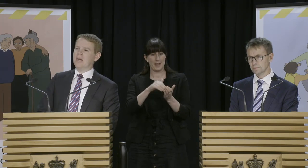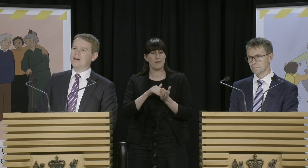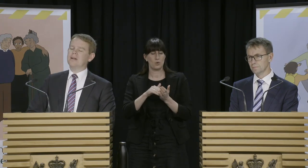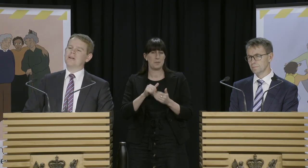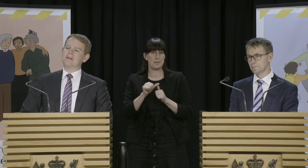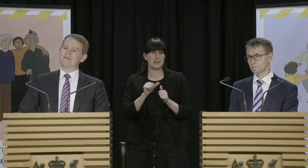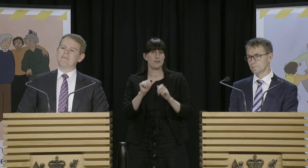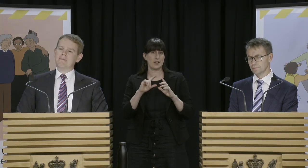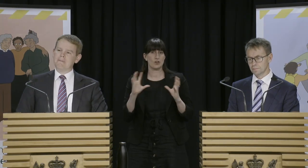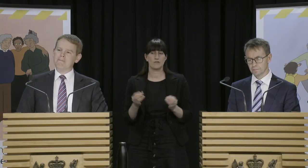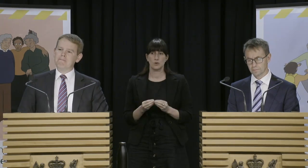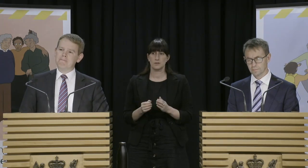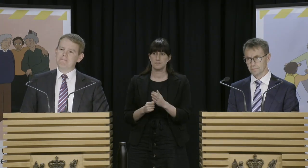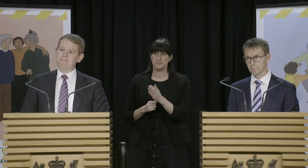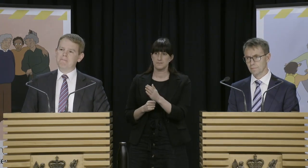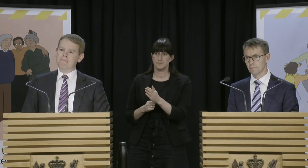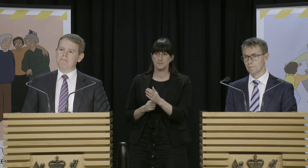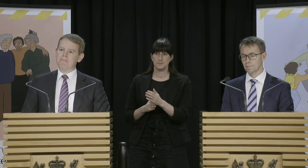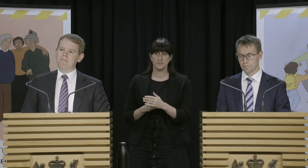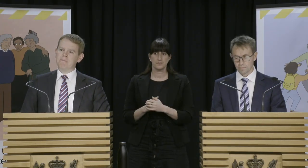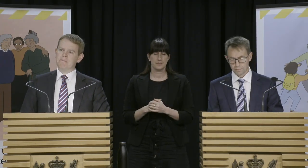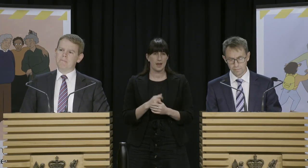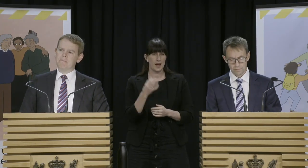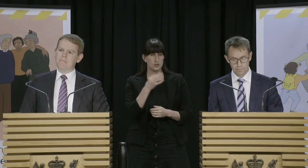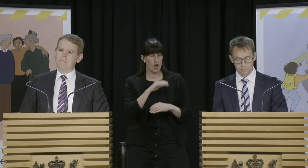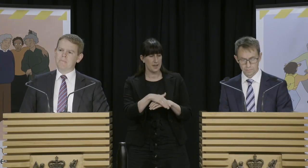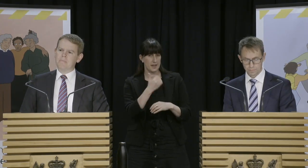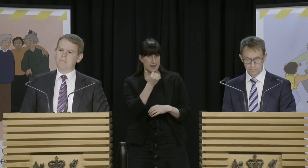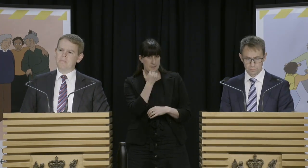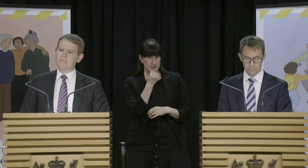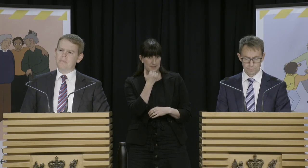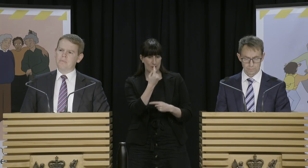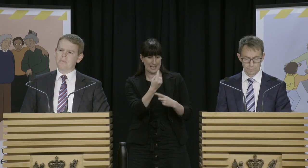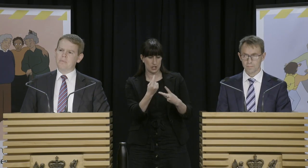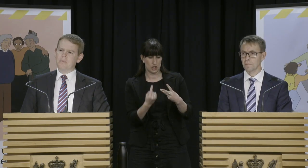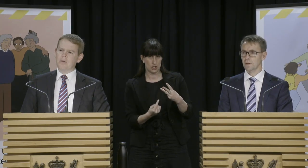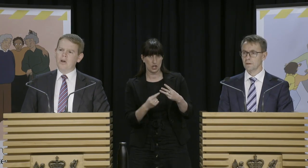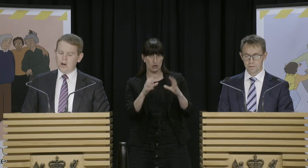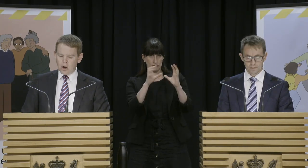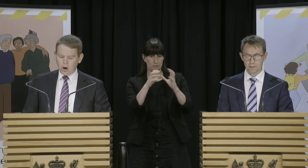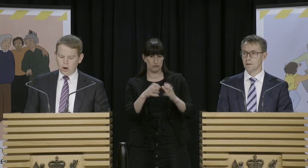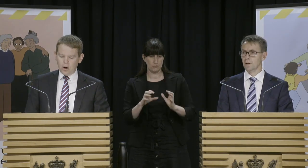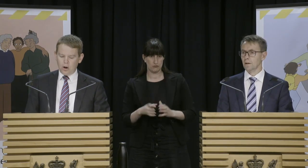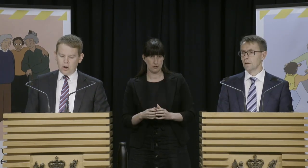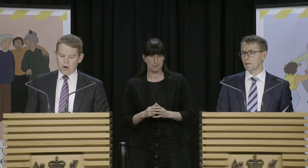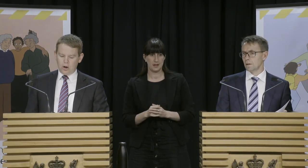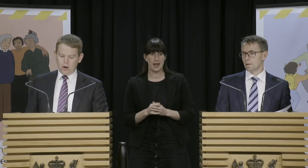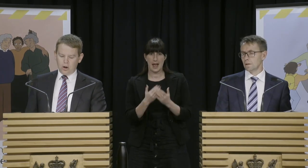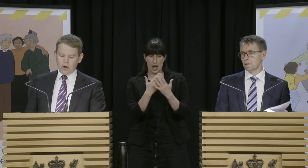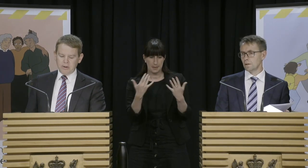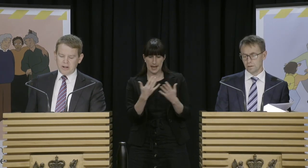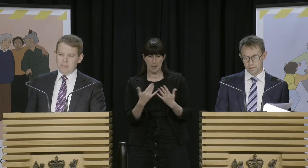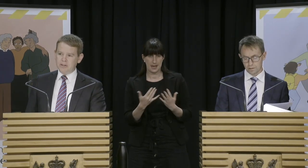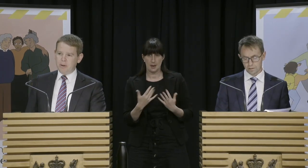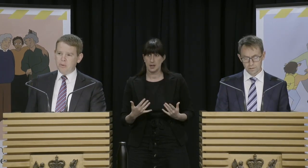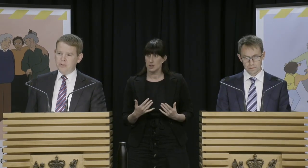have numbers for each group? And do you have any new estimates for the actual group size as well? Because the estimates we have are from February or March.